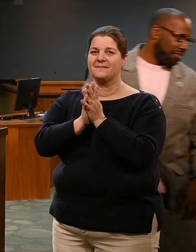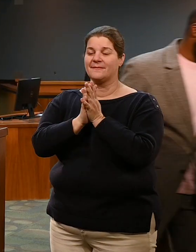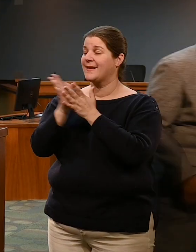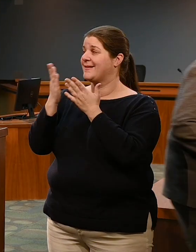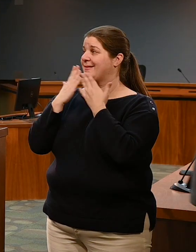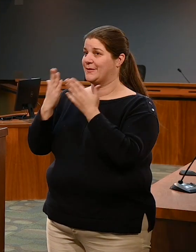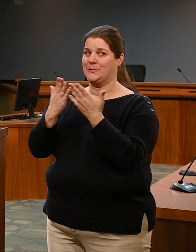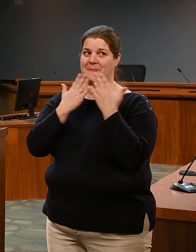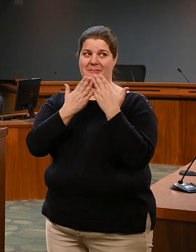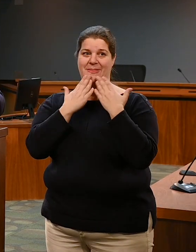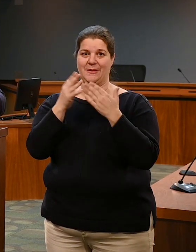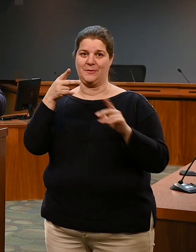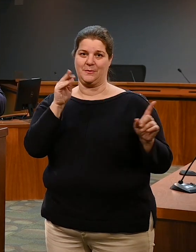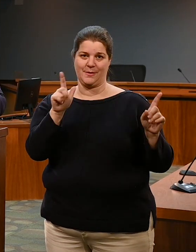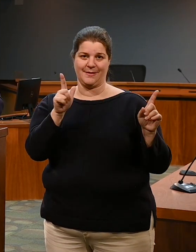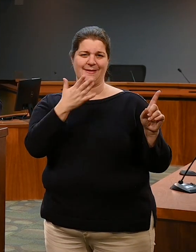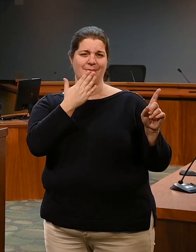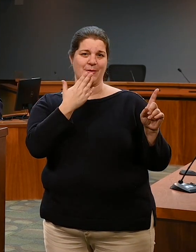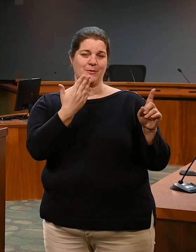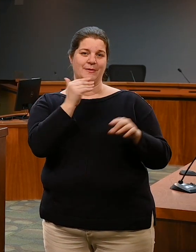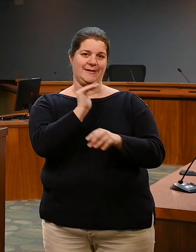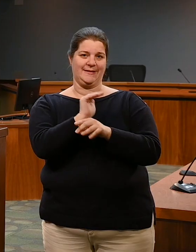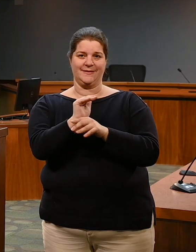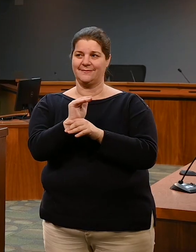Thank you so much, Paul, and good evening, everyone.